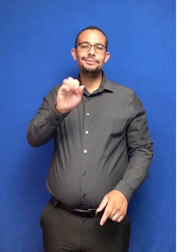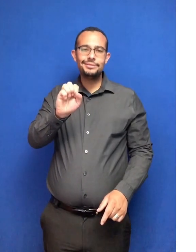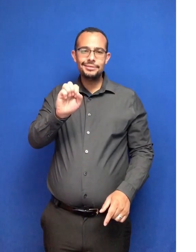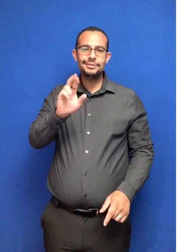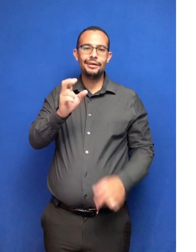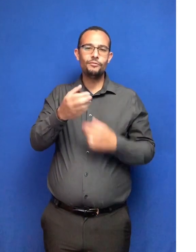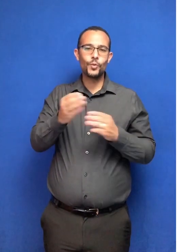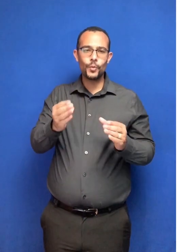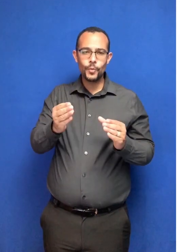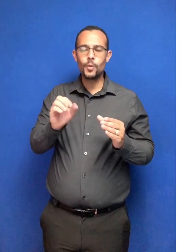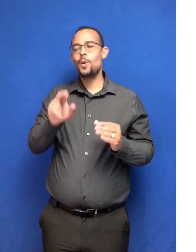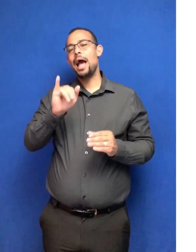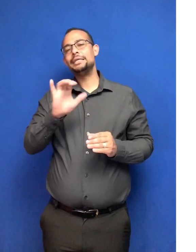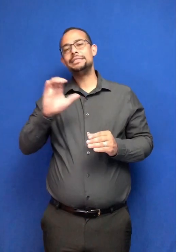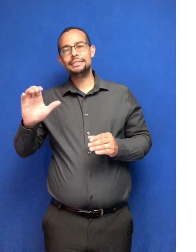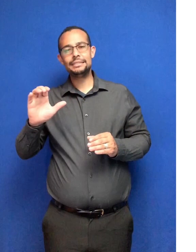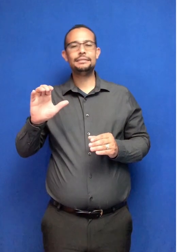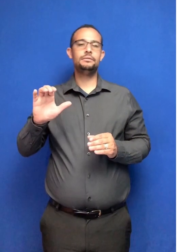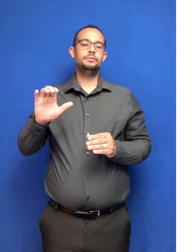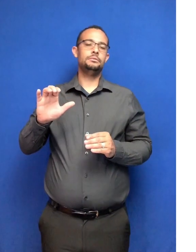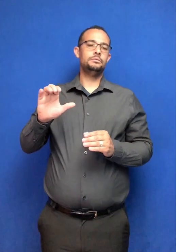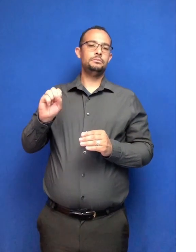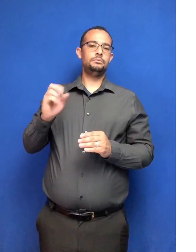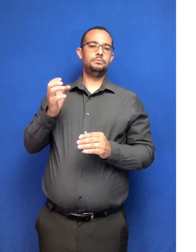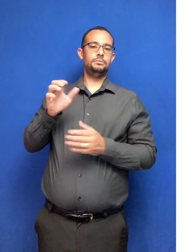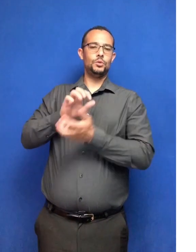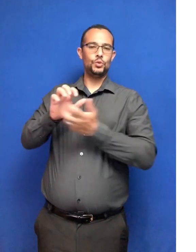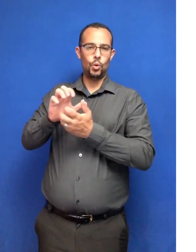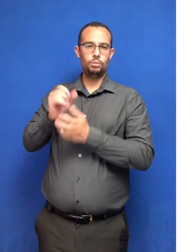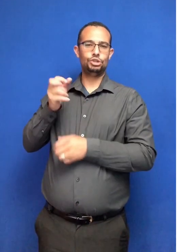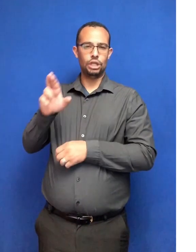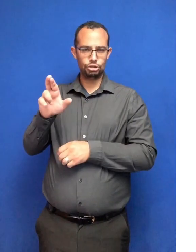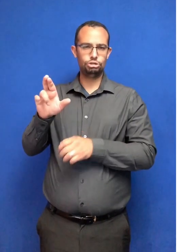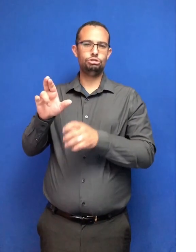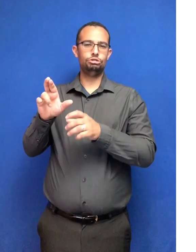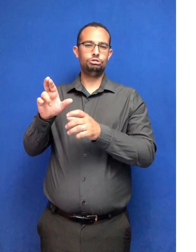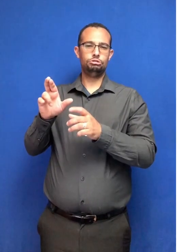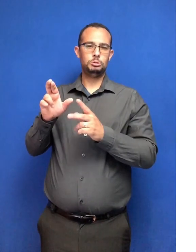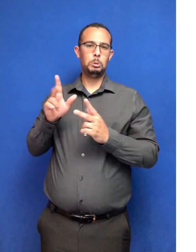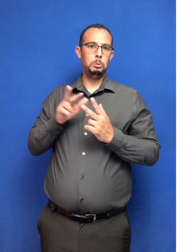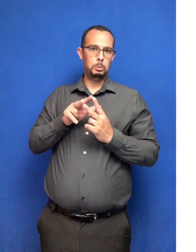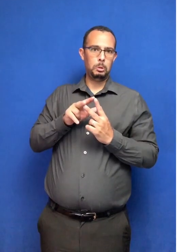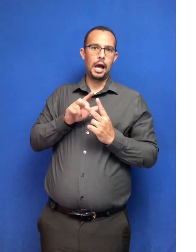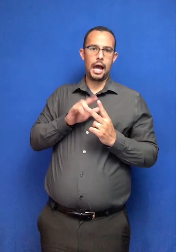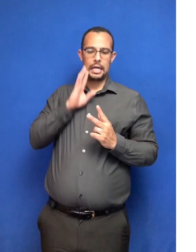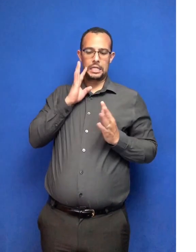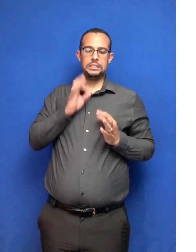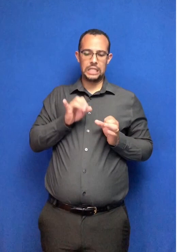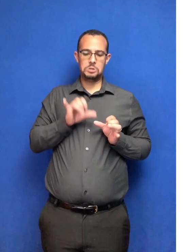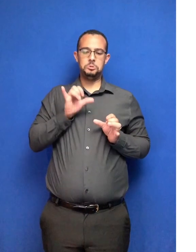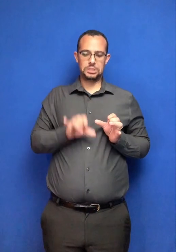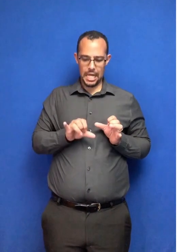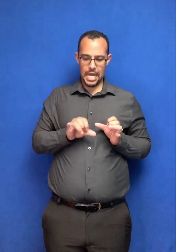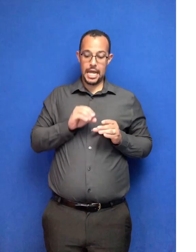shelter. If you're at home, it's best to go to a small interior room that has no